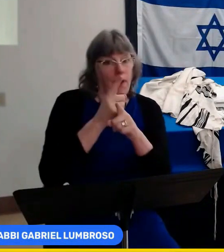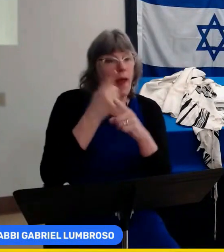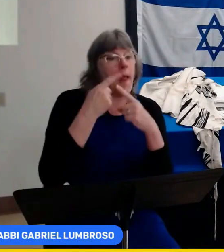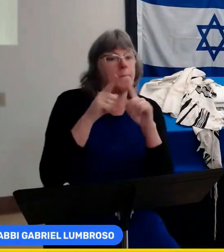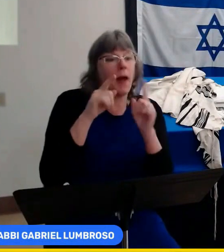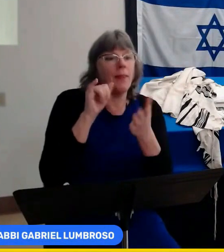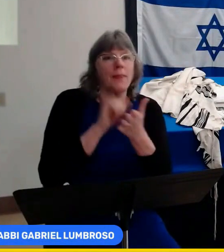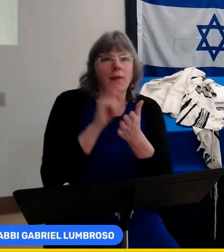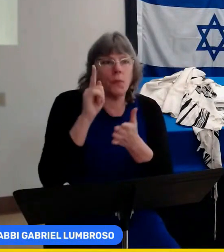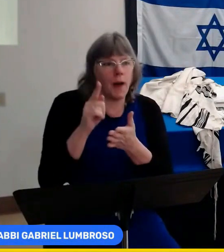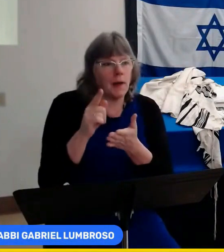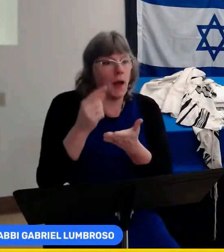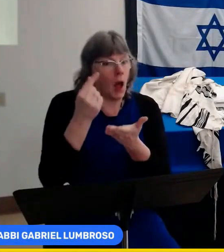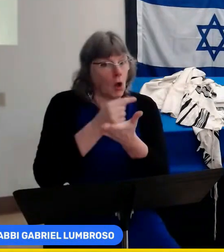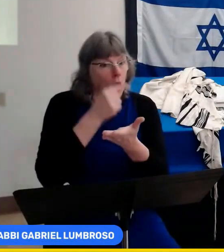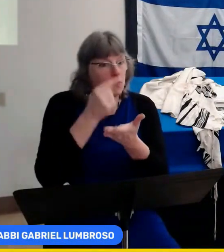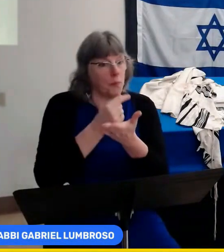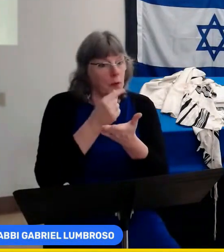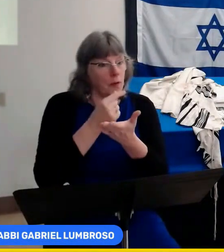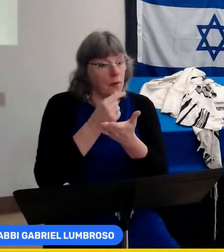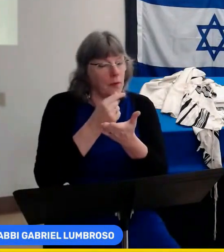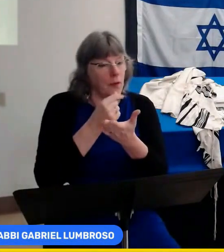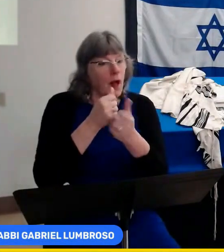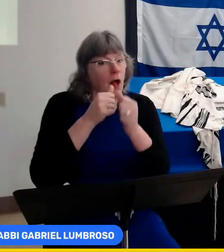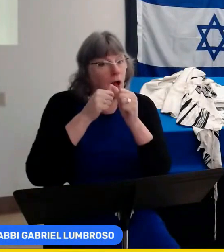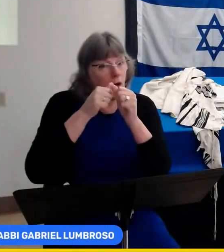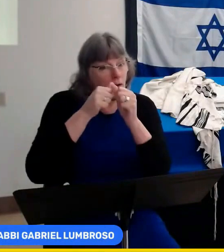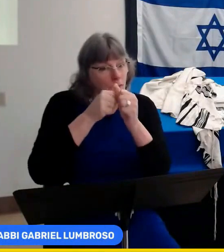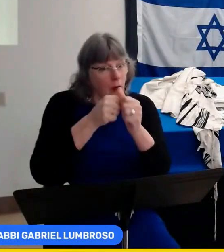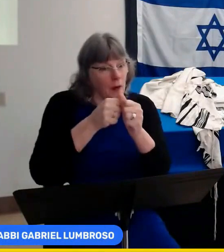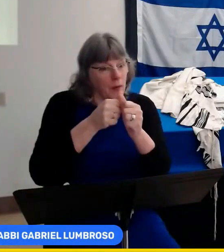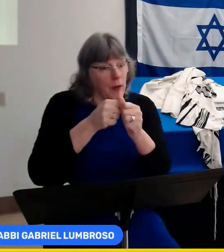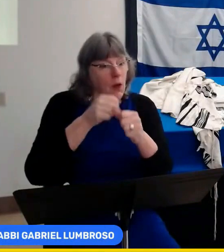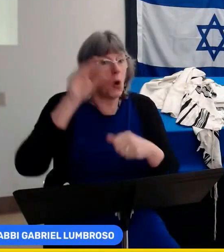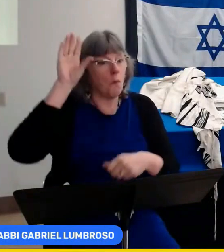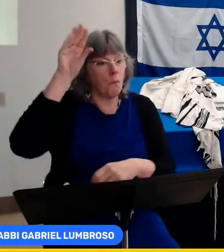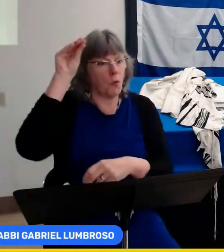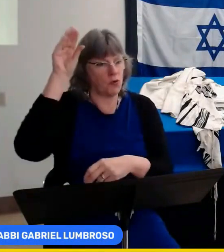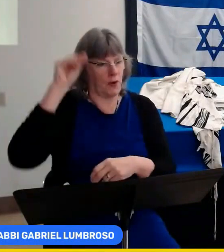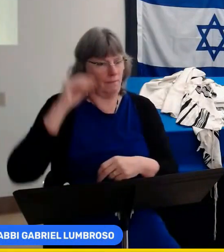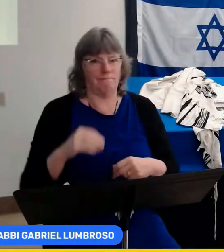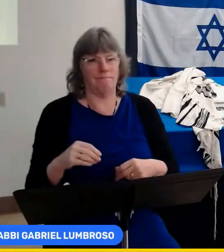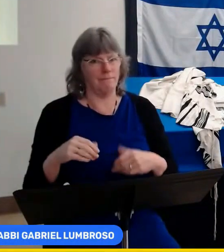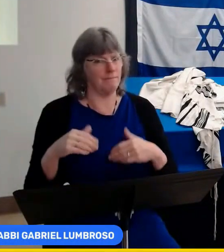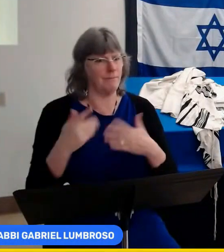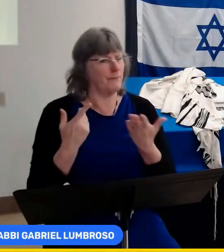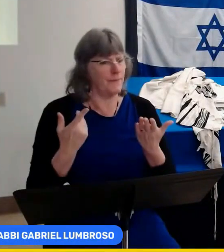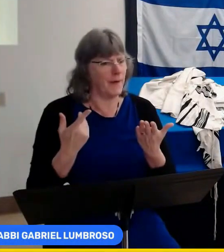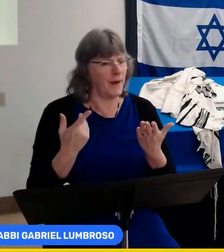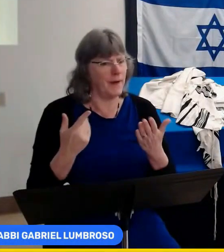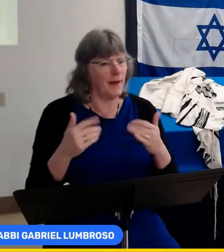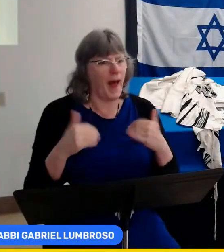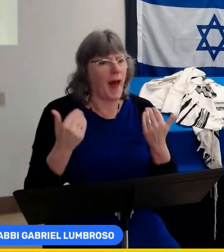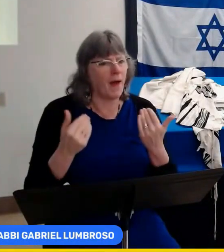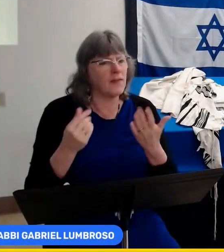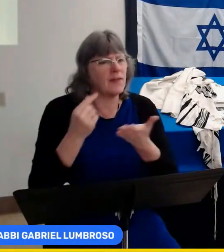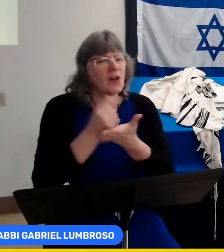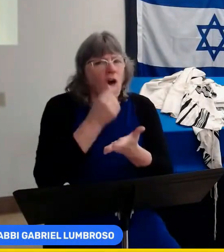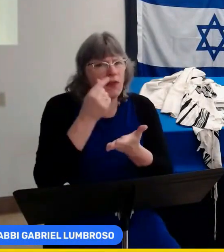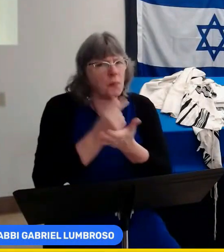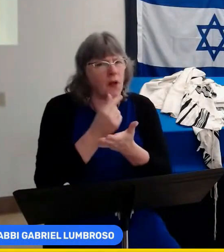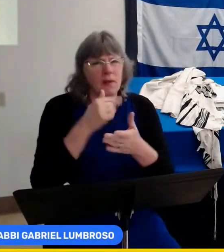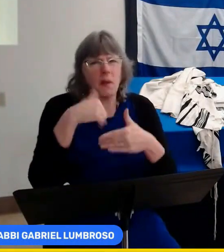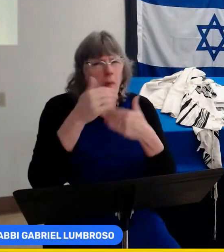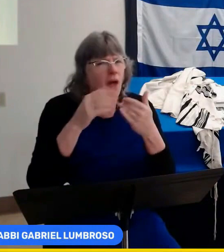we saw how the children of Israel had committed a sin that provoked Hashem to want to destroy